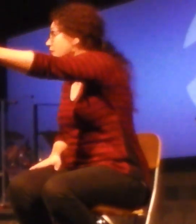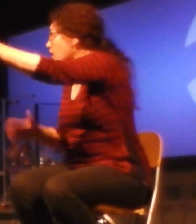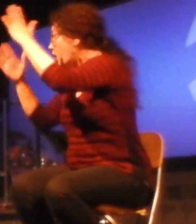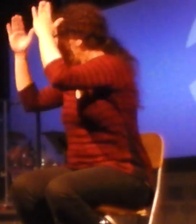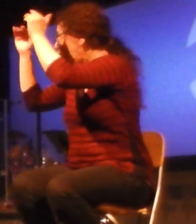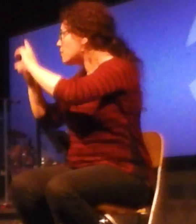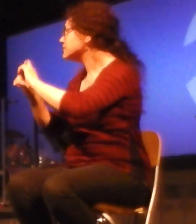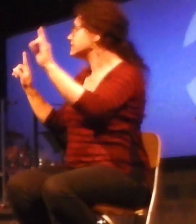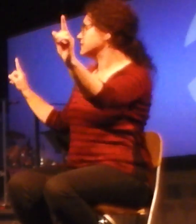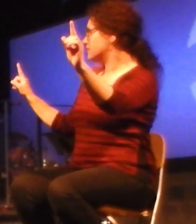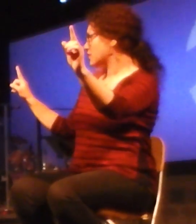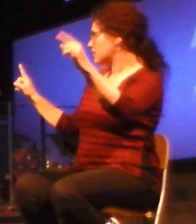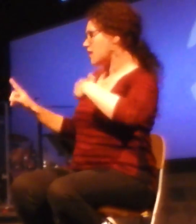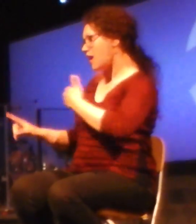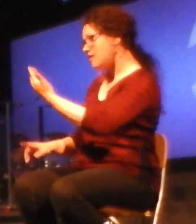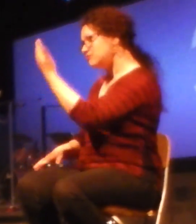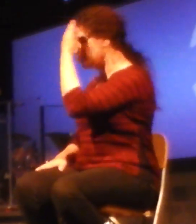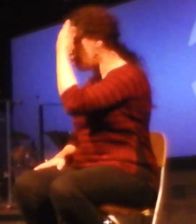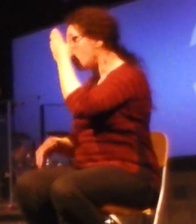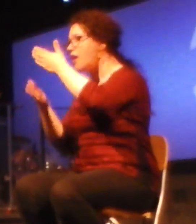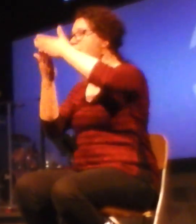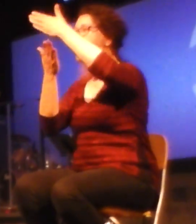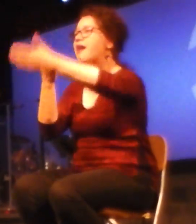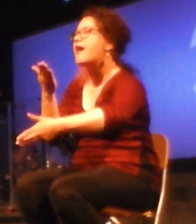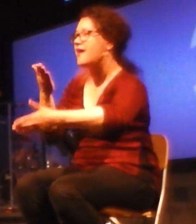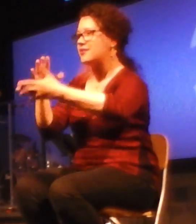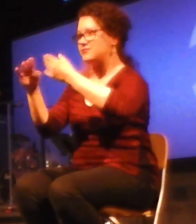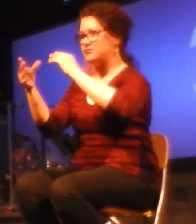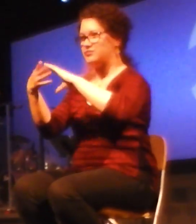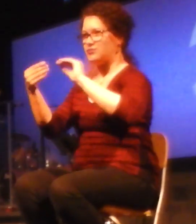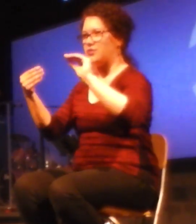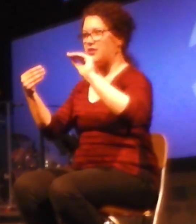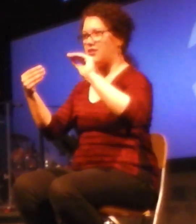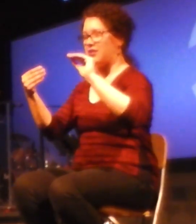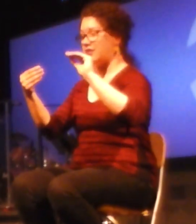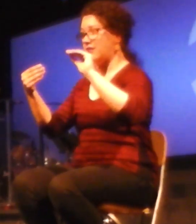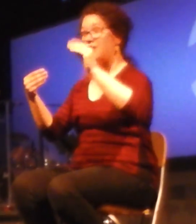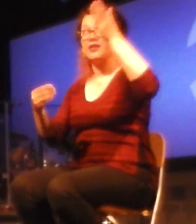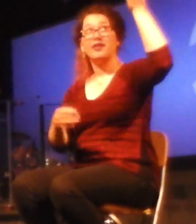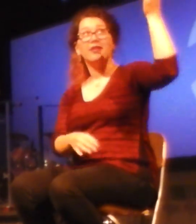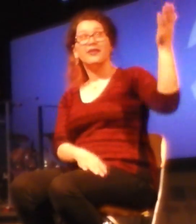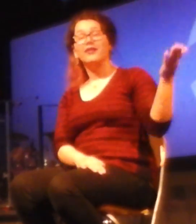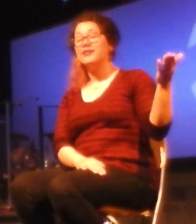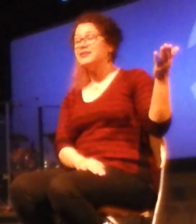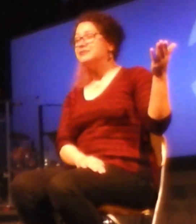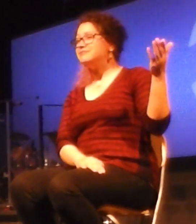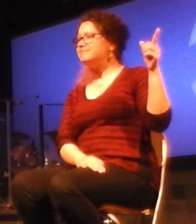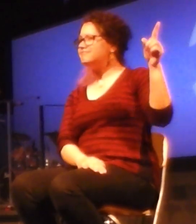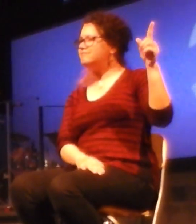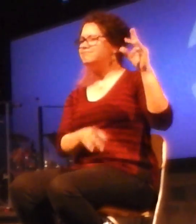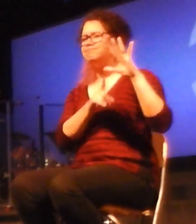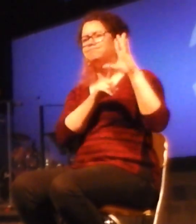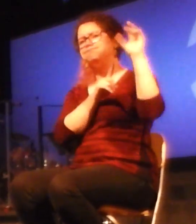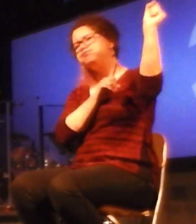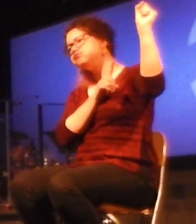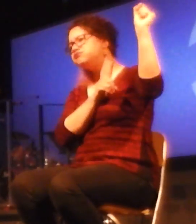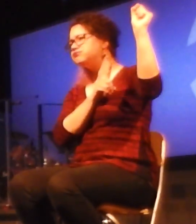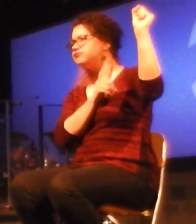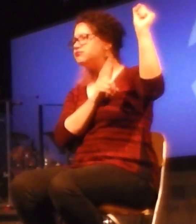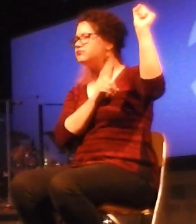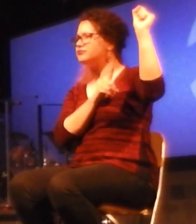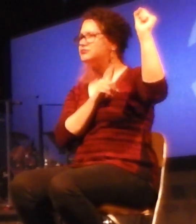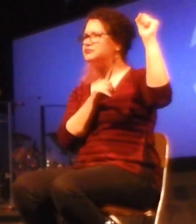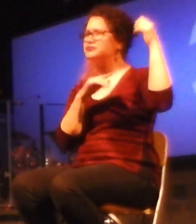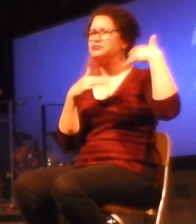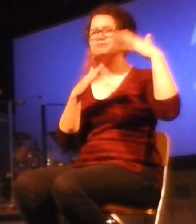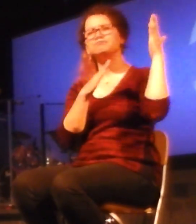have is different because I know the end of the story. God is a brilliant,